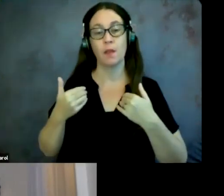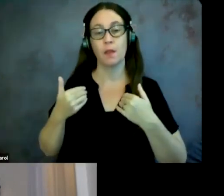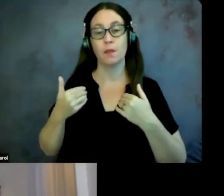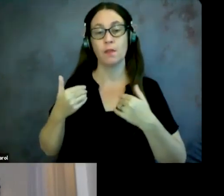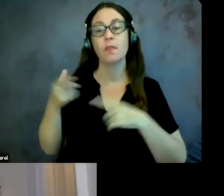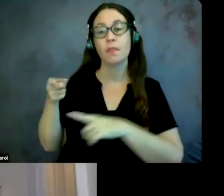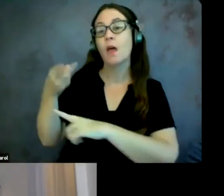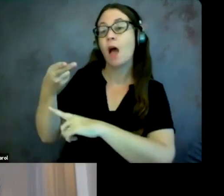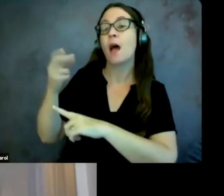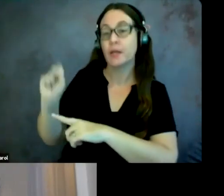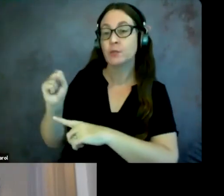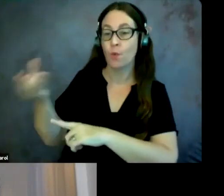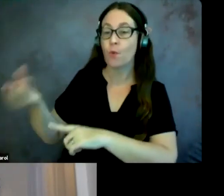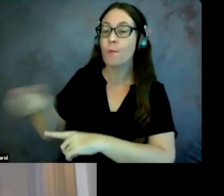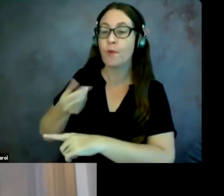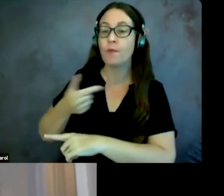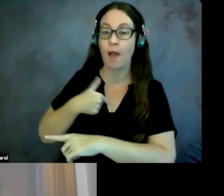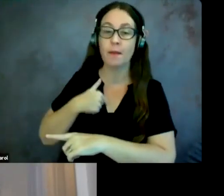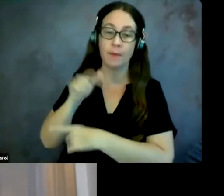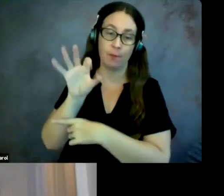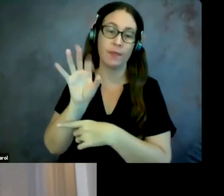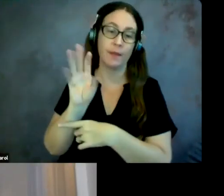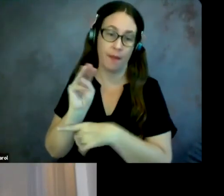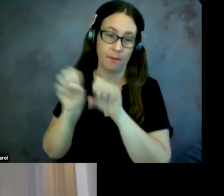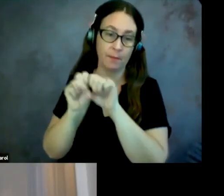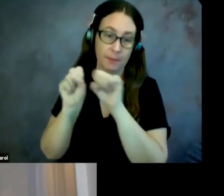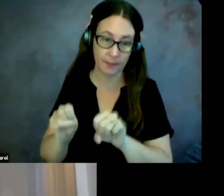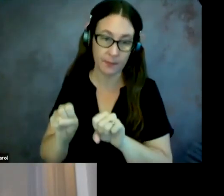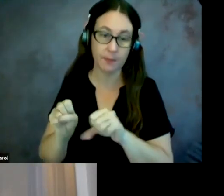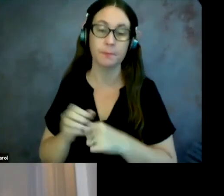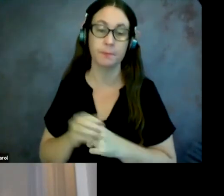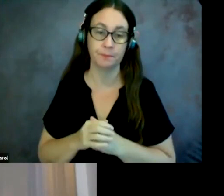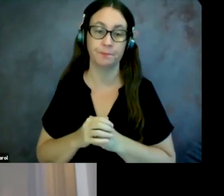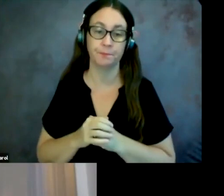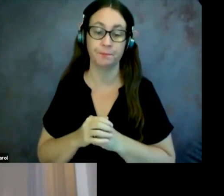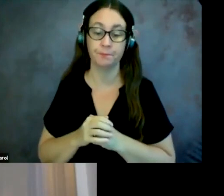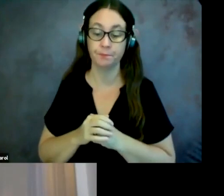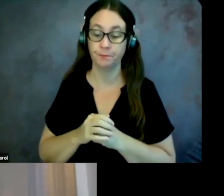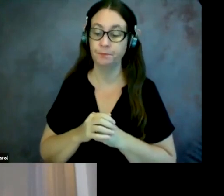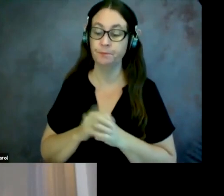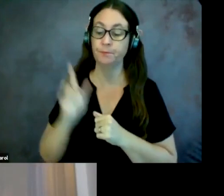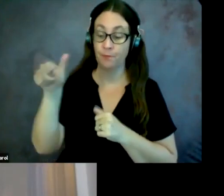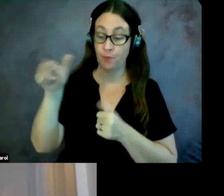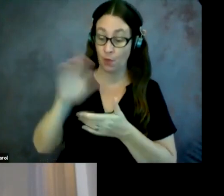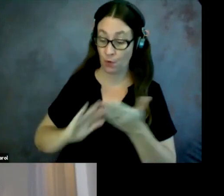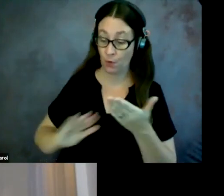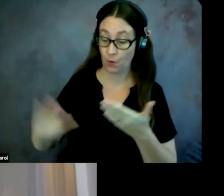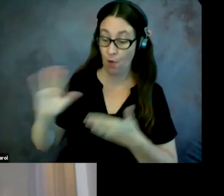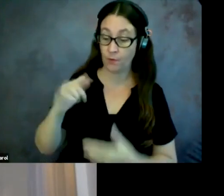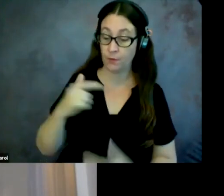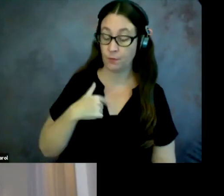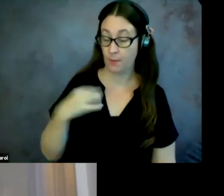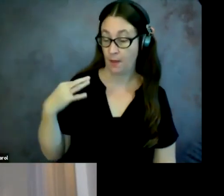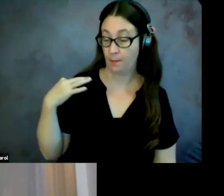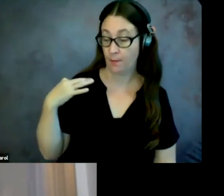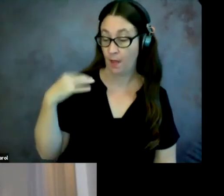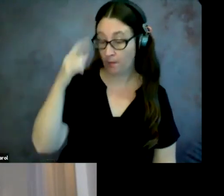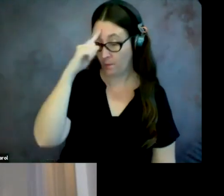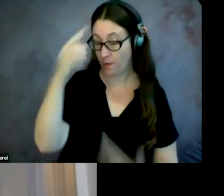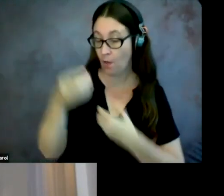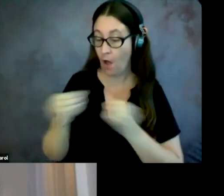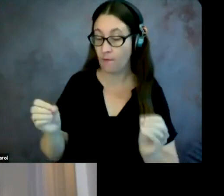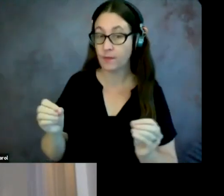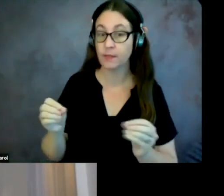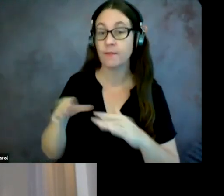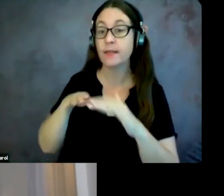high school provide me with an FM system. And in college, I applied to the Office of Accessibility,